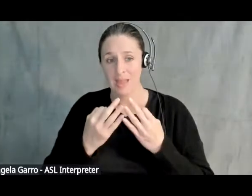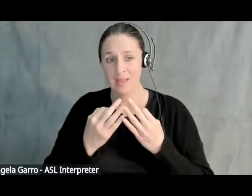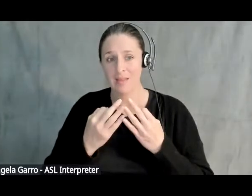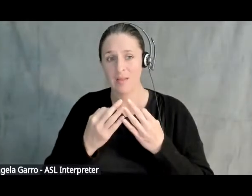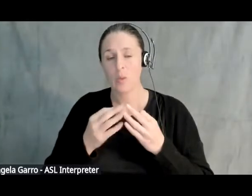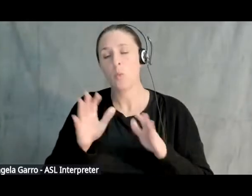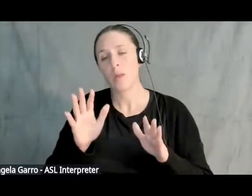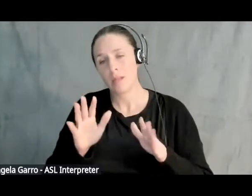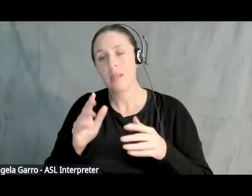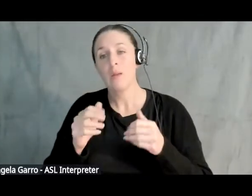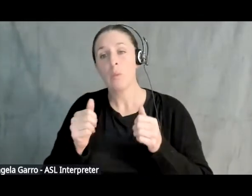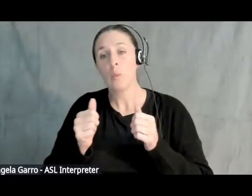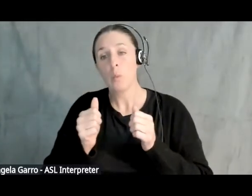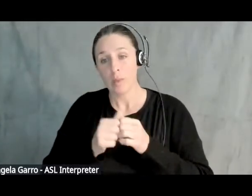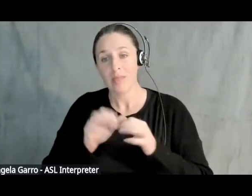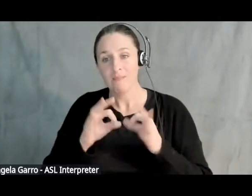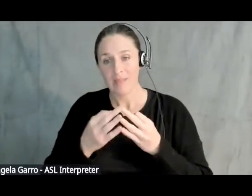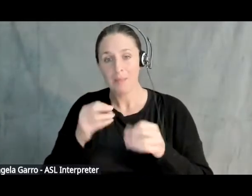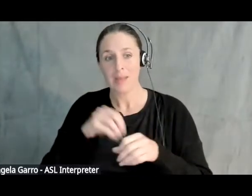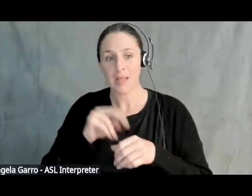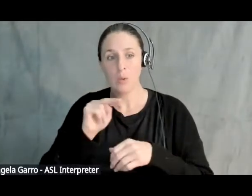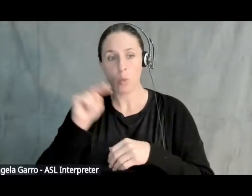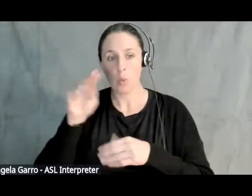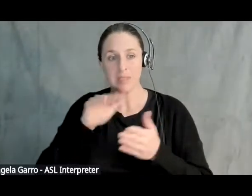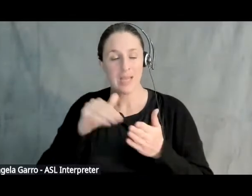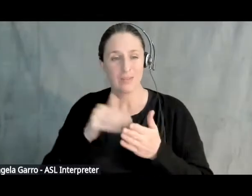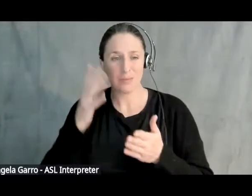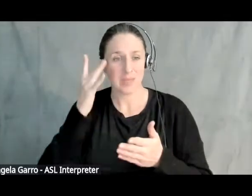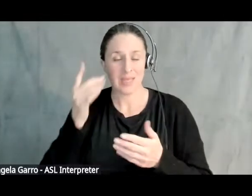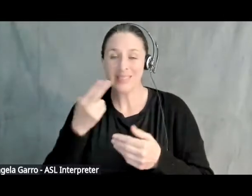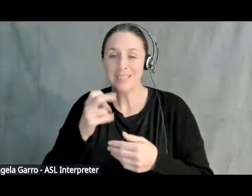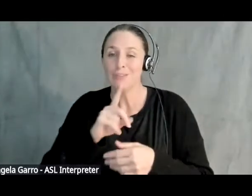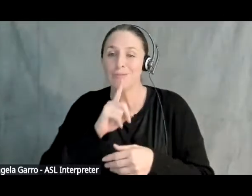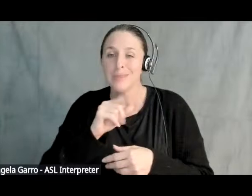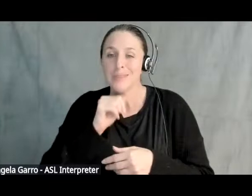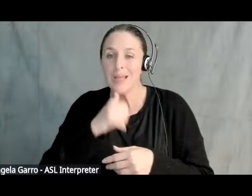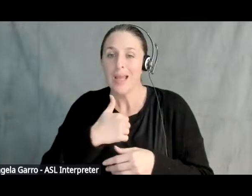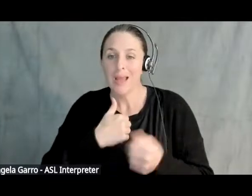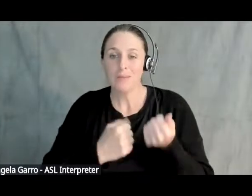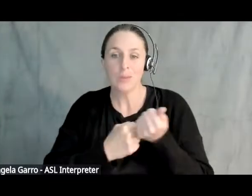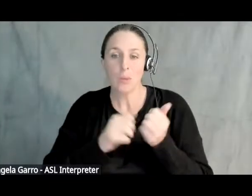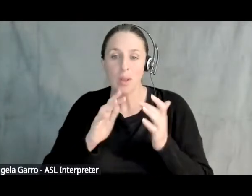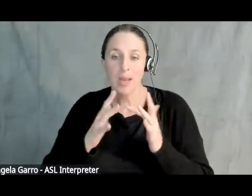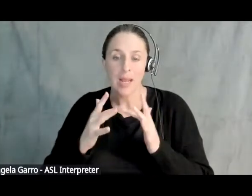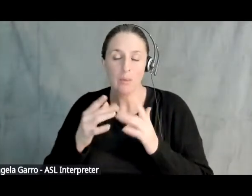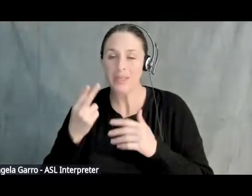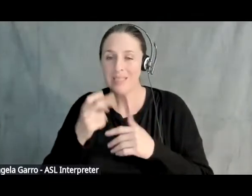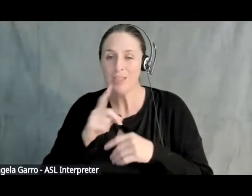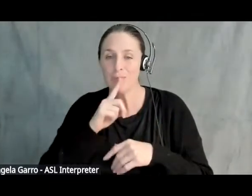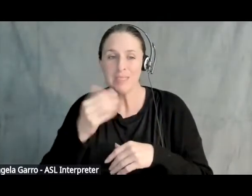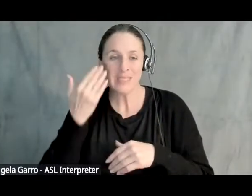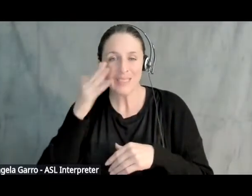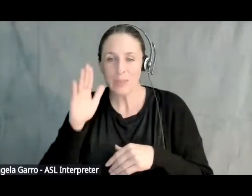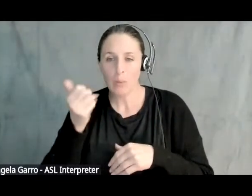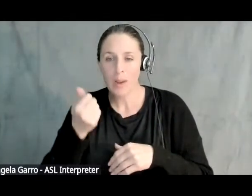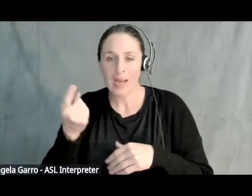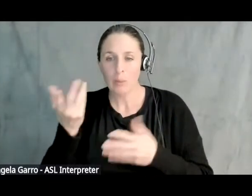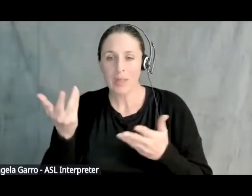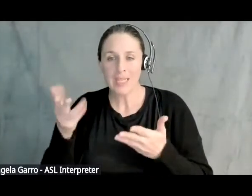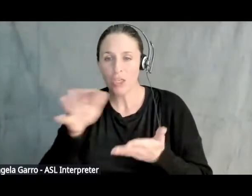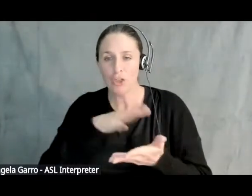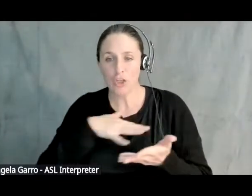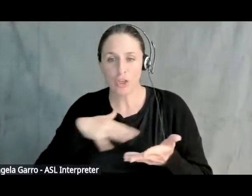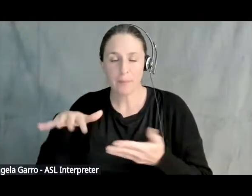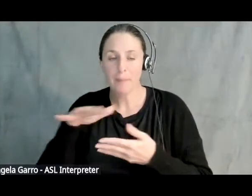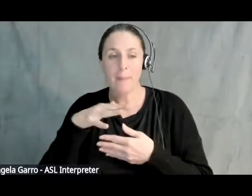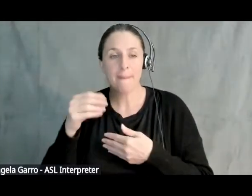a family in North Central, because he really didn't have a support network. He didn't really know anybody out here, and